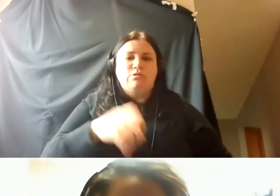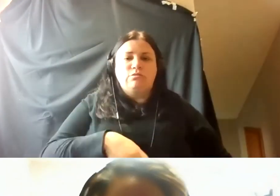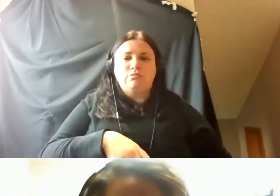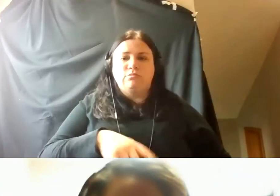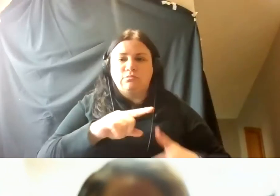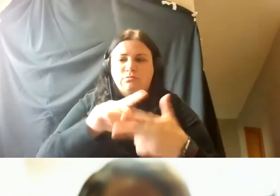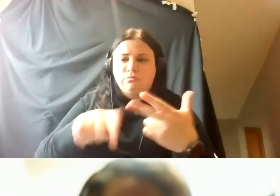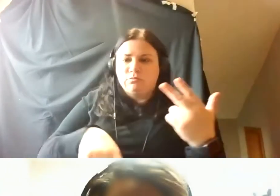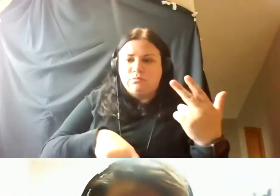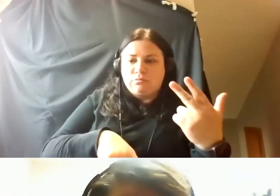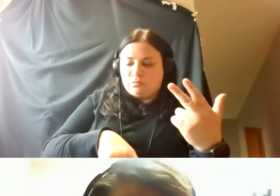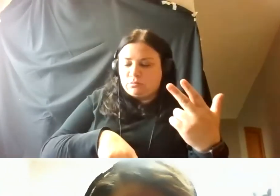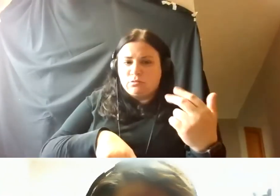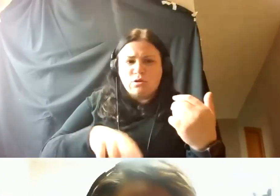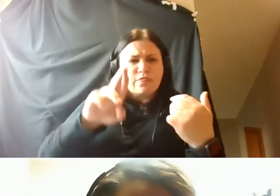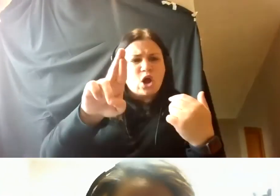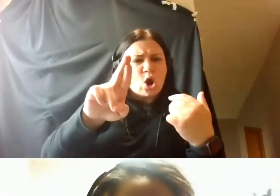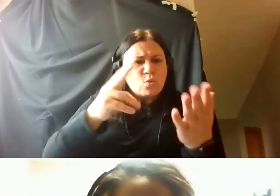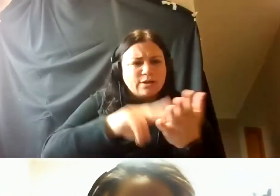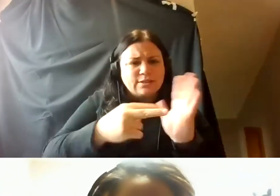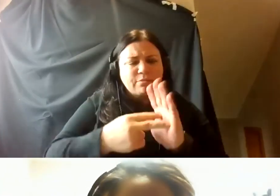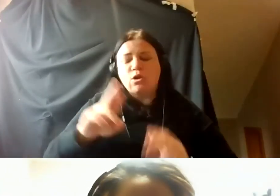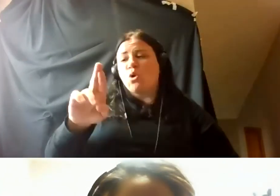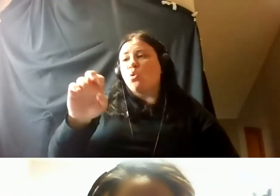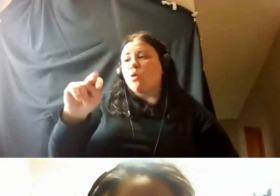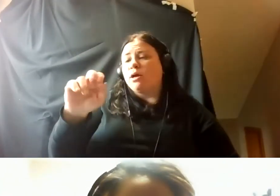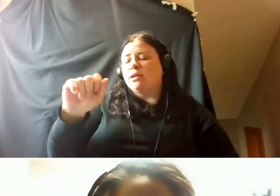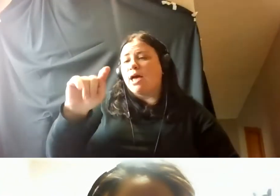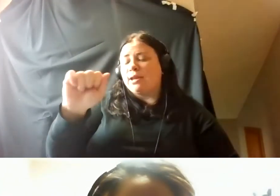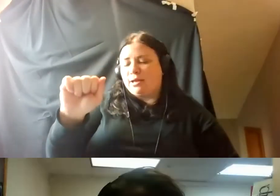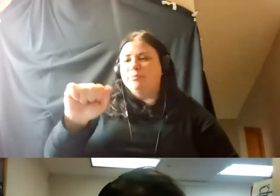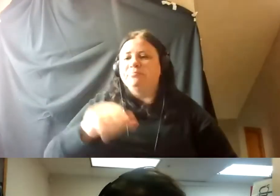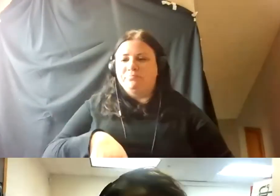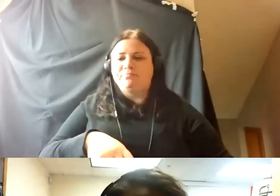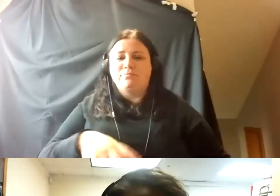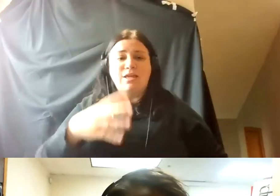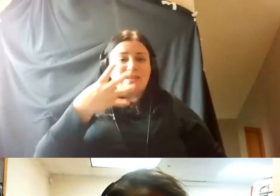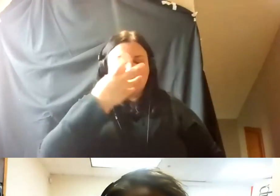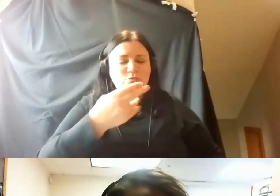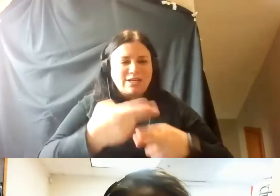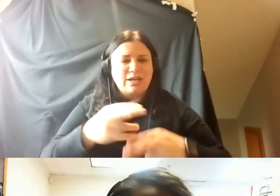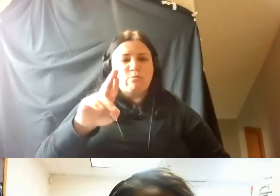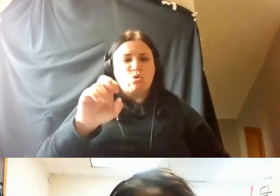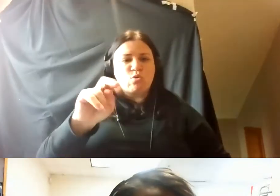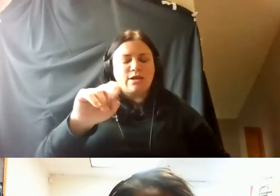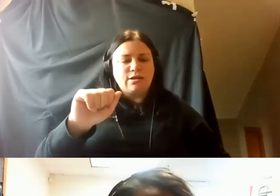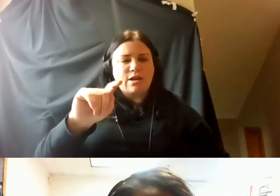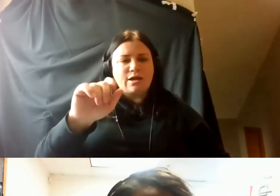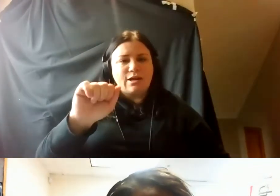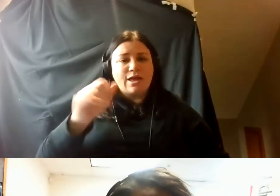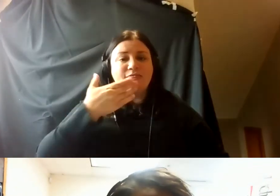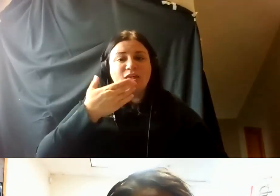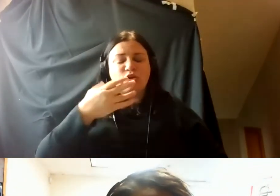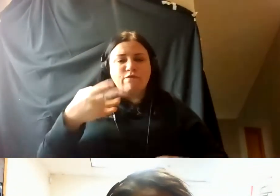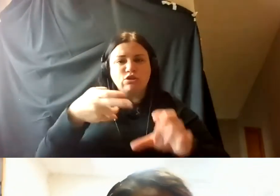Carrie. What does the R stand for? Renata. Renata? Yes. That's a pretty name, Renata. Thank you. Thank you for joining us. So we